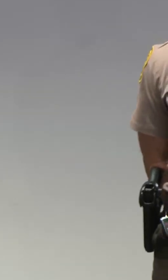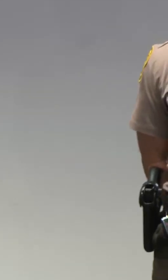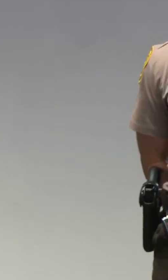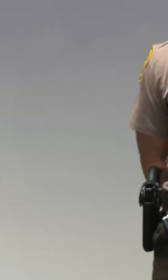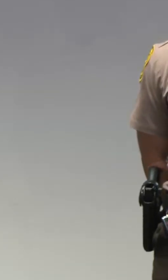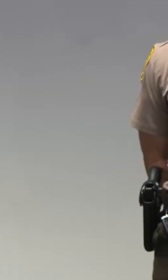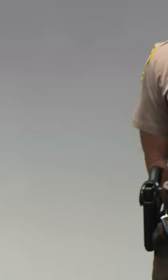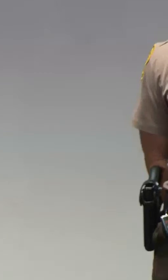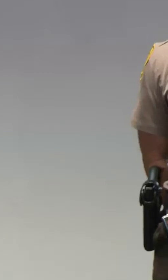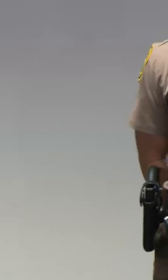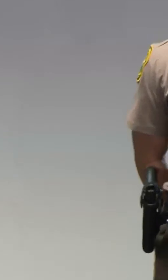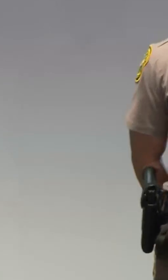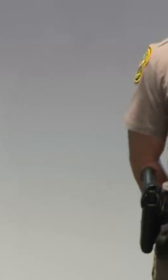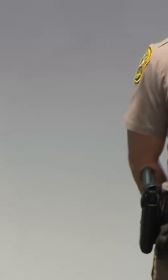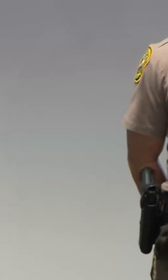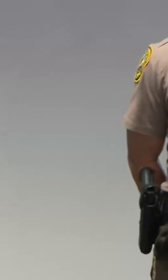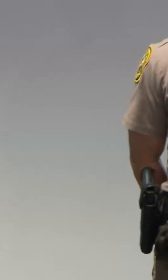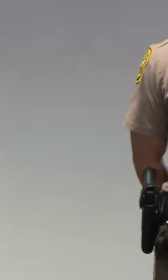across.